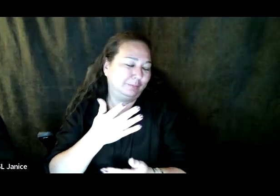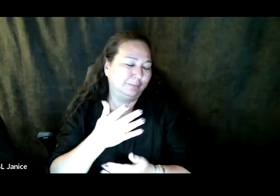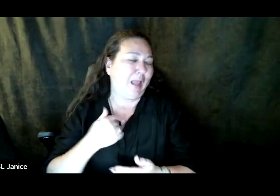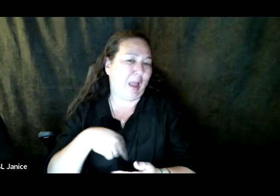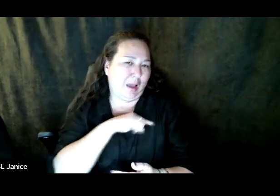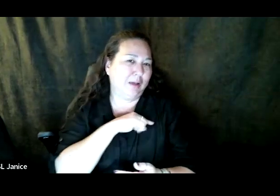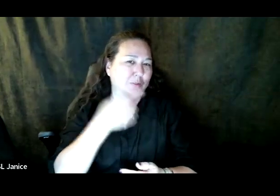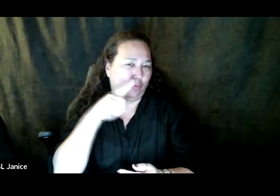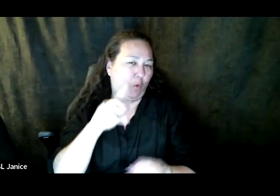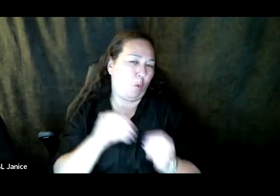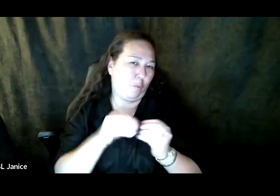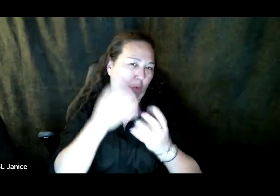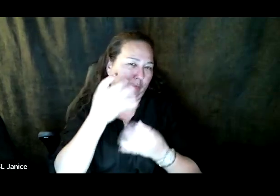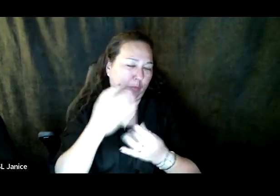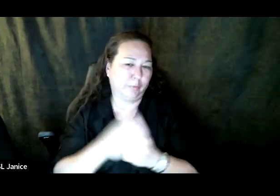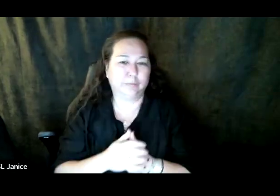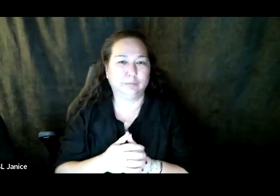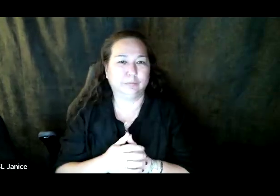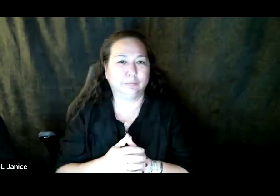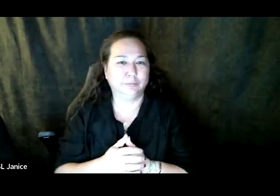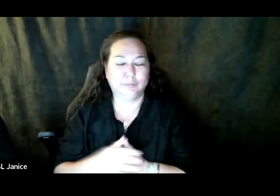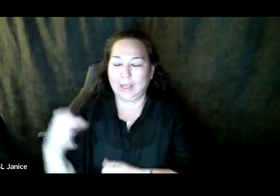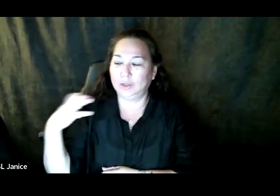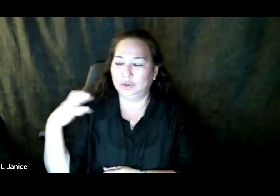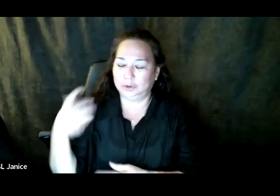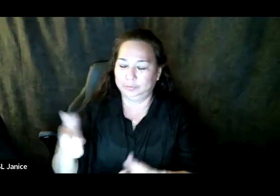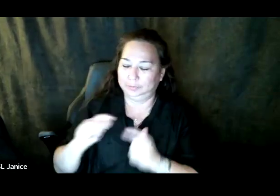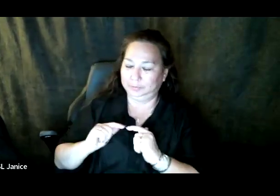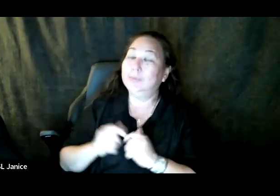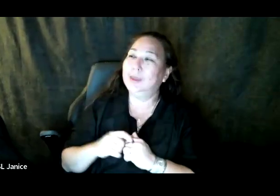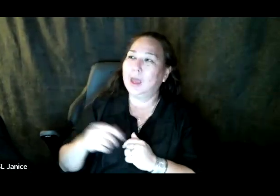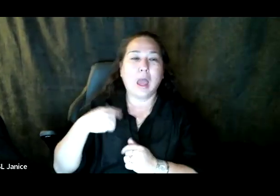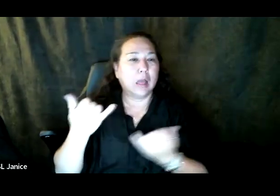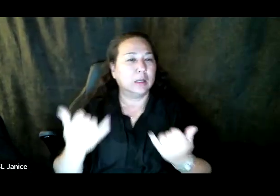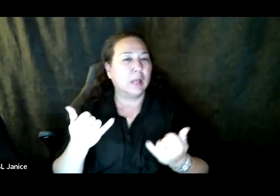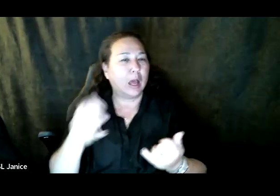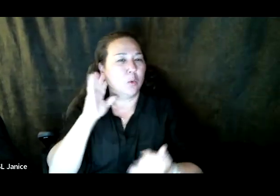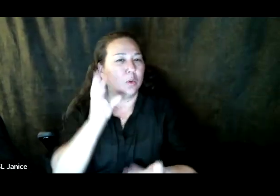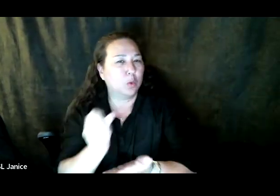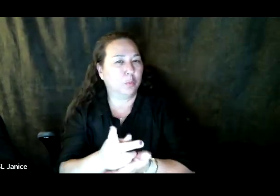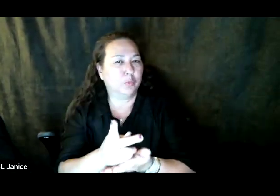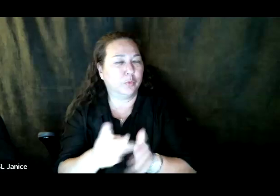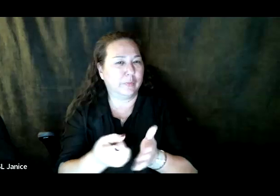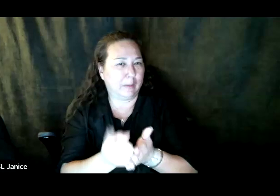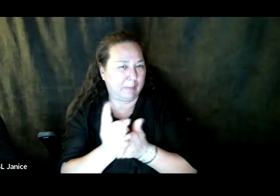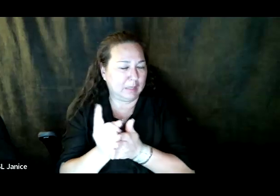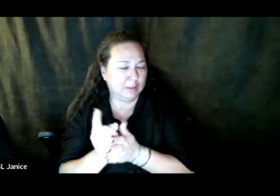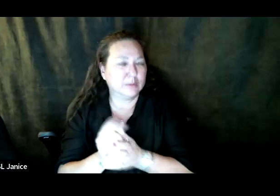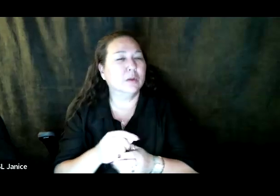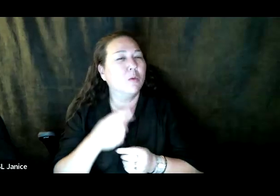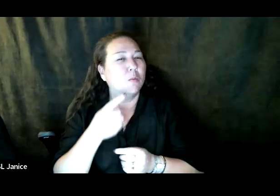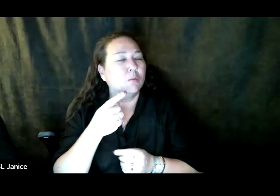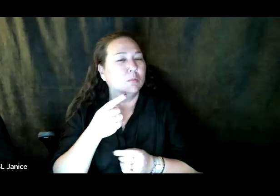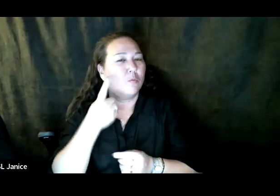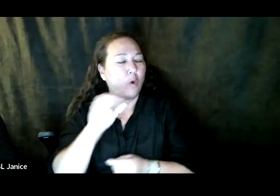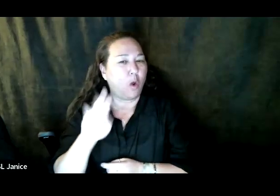We'll begin the meeting with the approval of minutes. I'll now entertain a motion to approve the minutes of the August 28,